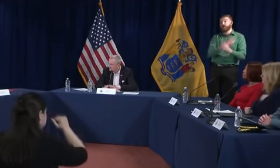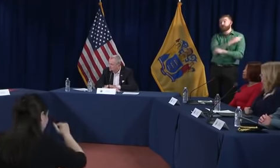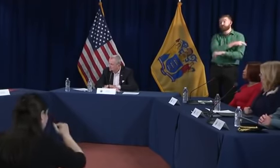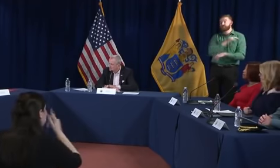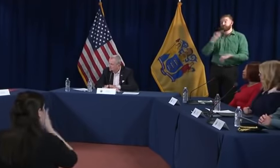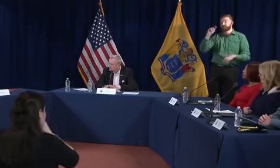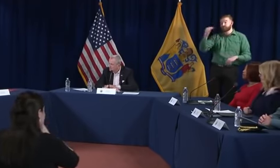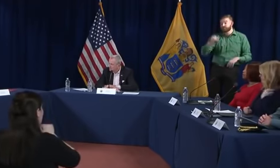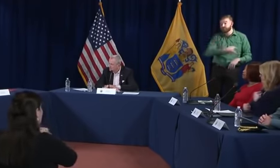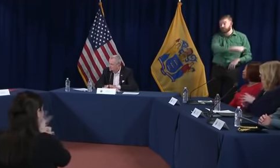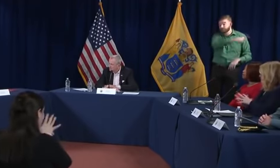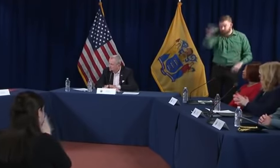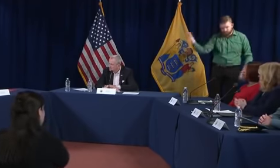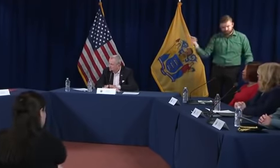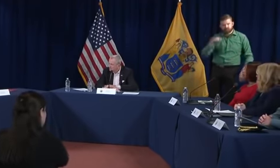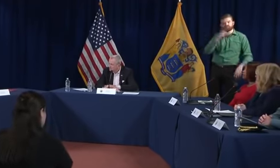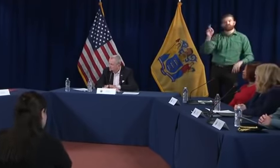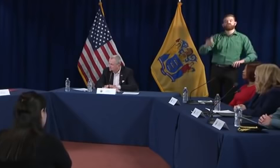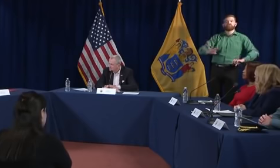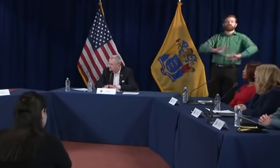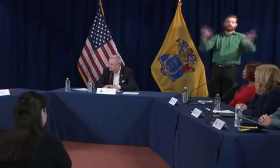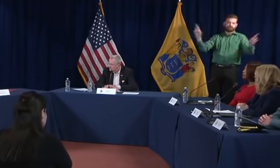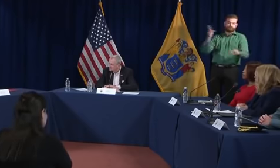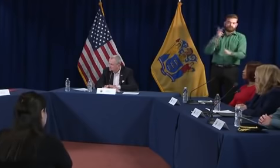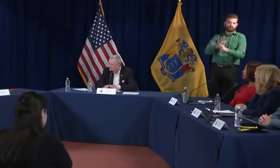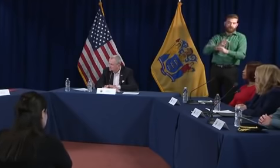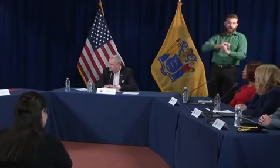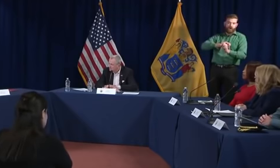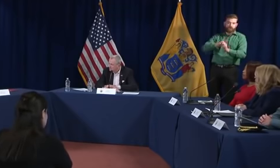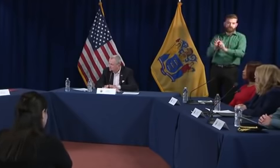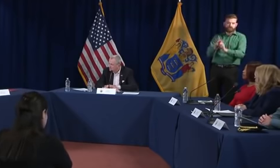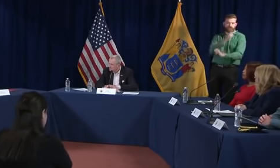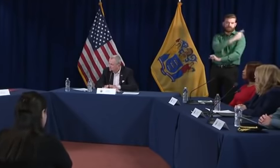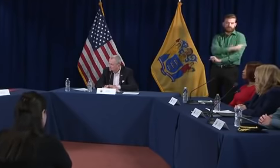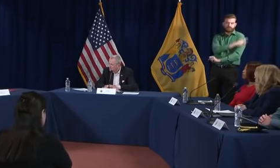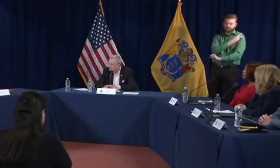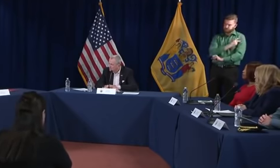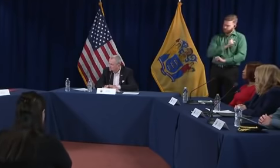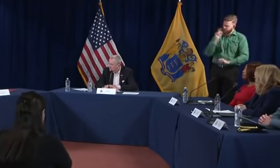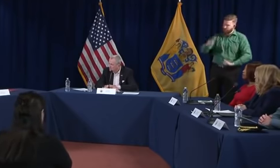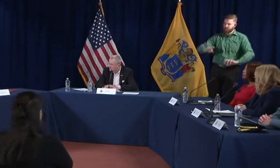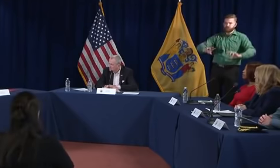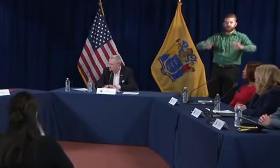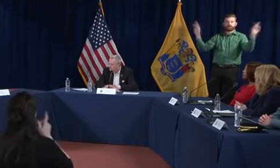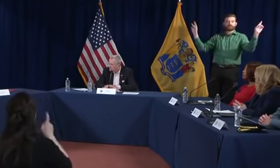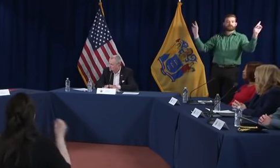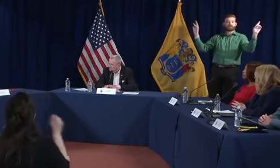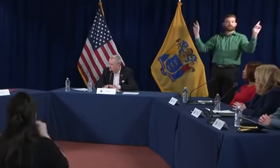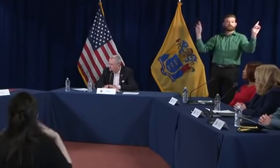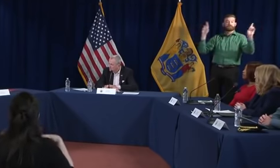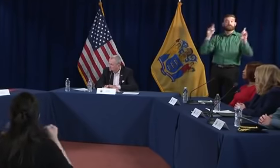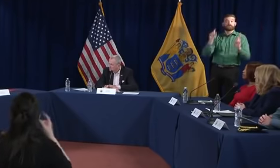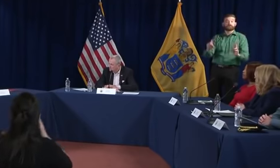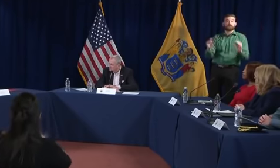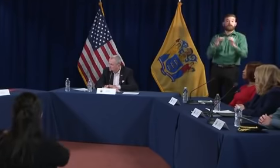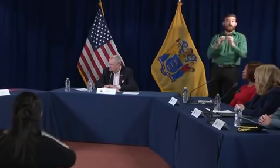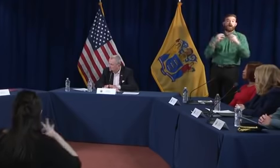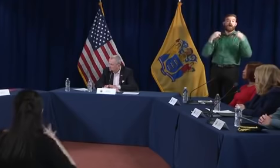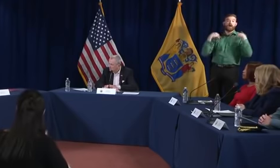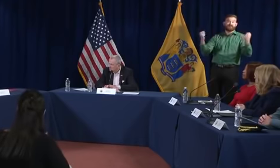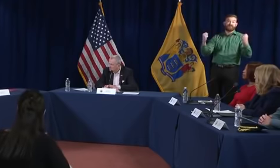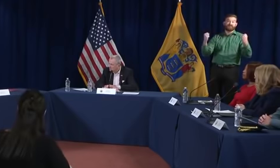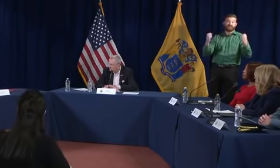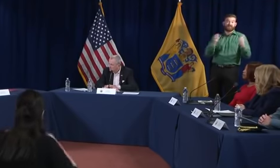patients. To meet the need for additional healthcare personnel in the state, we are working with the New Jersey State